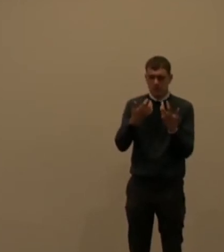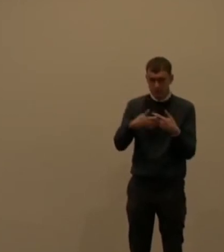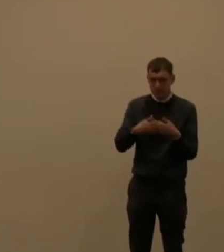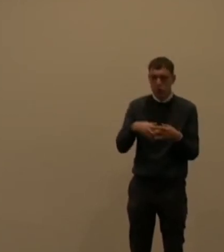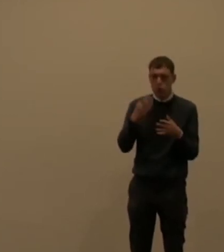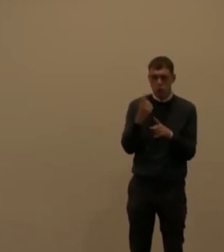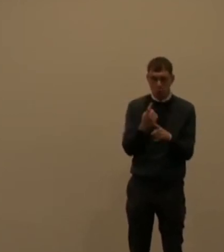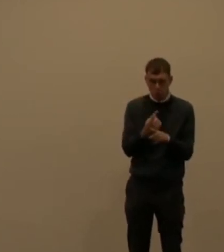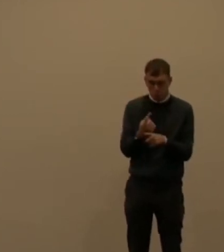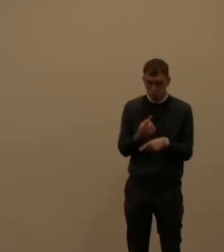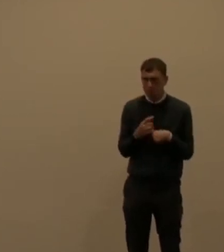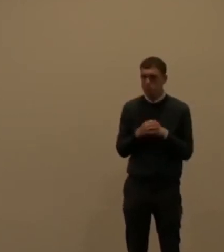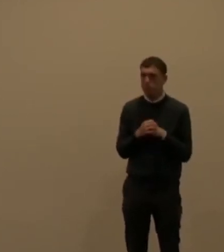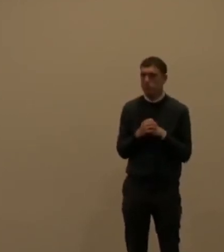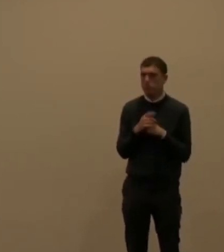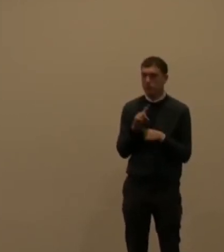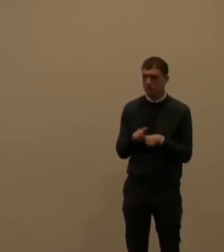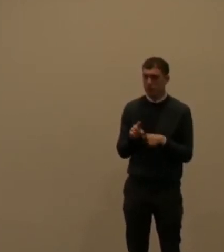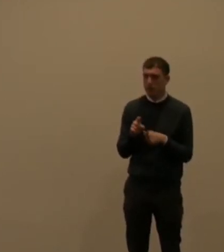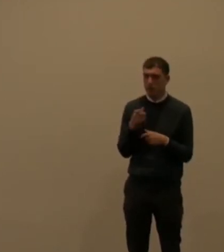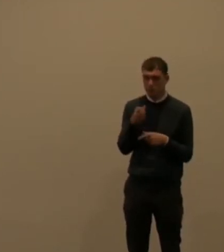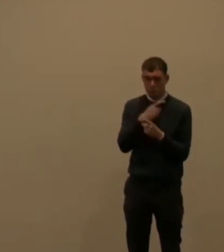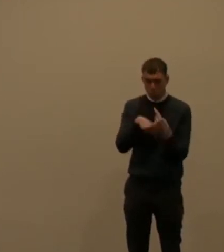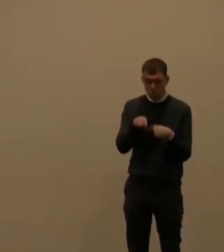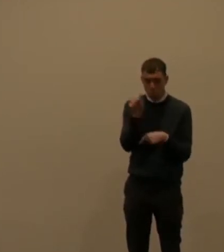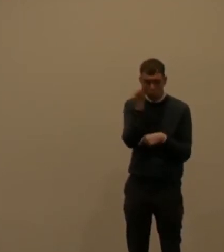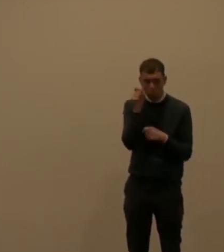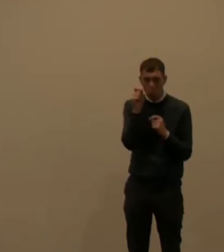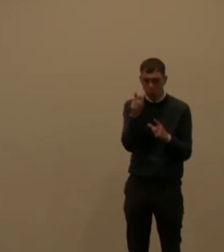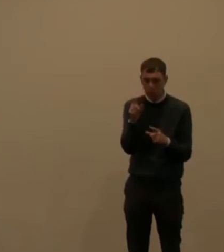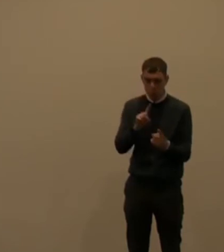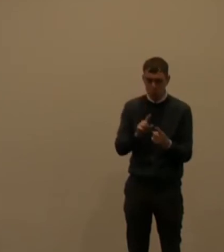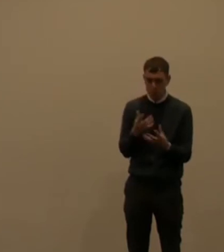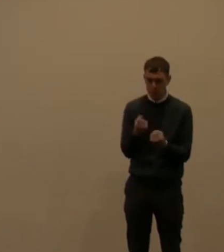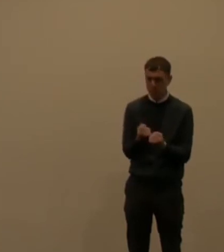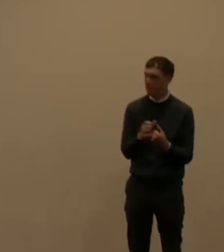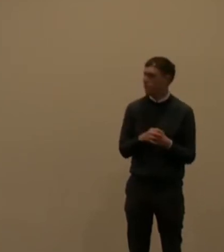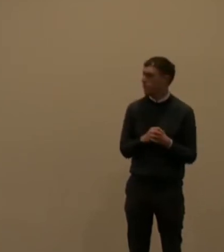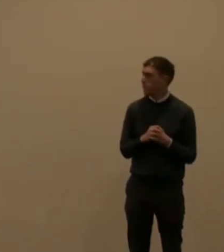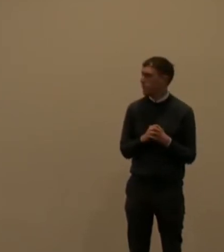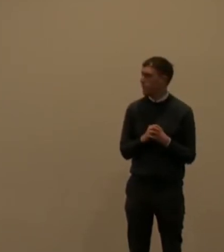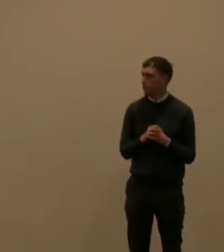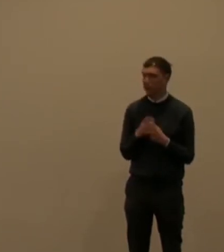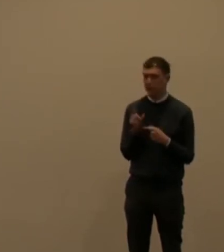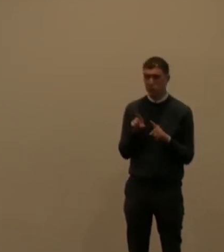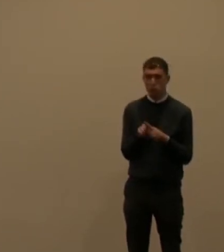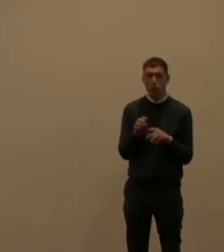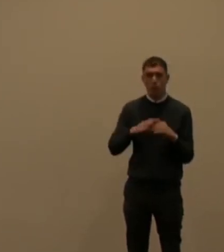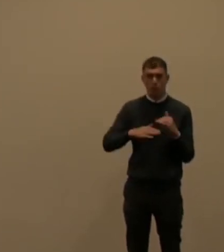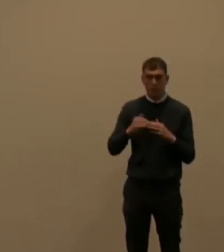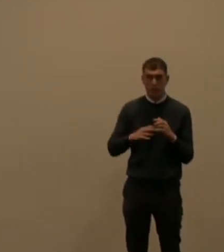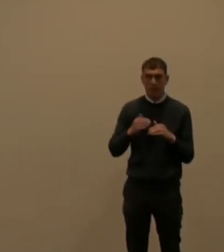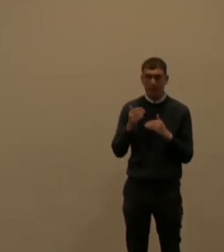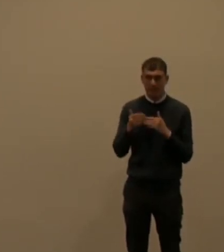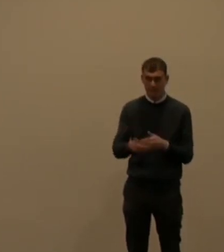that you need to go through to make sure that you are aware of everything. And during the building phase, that was